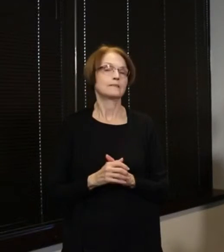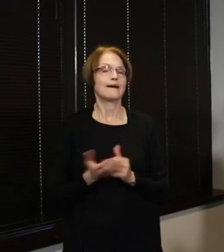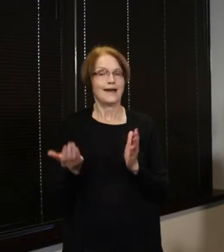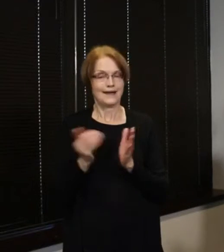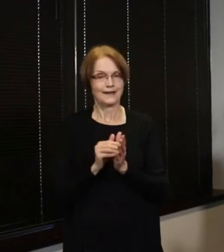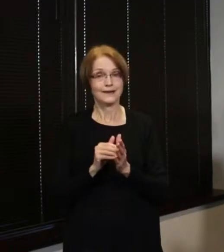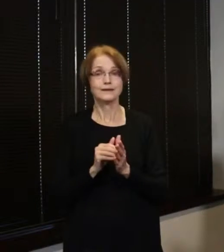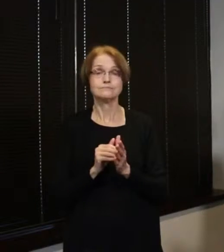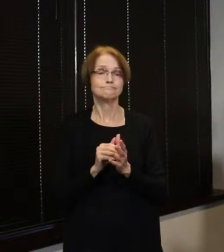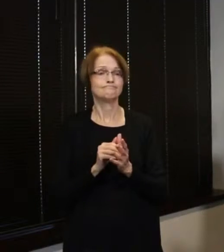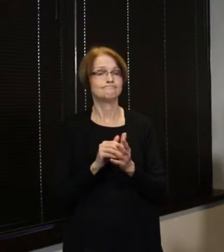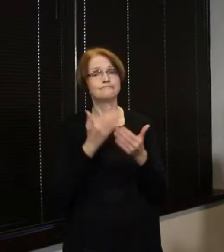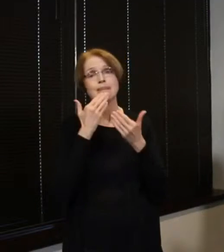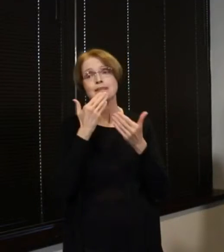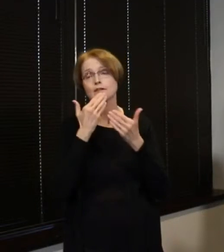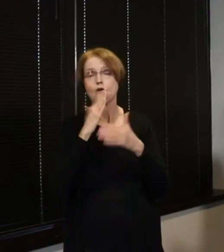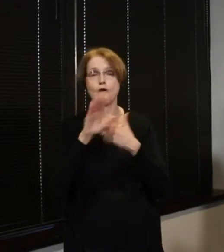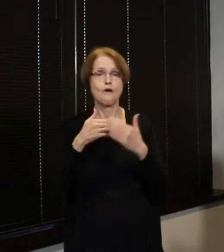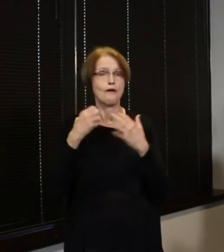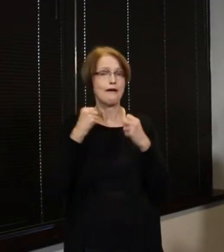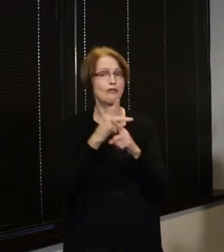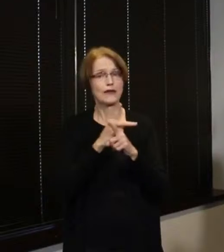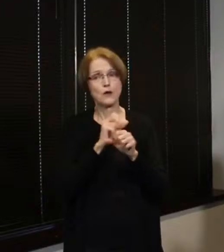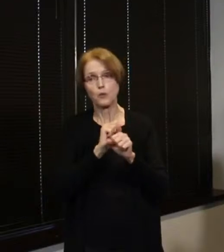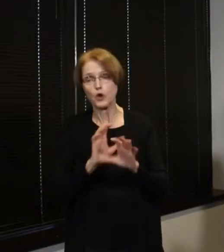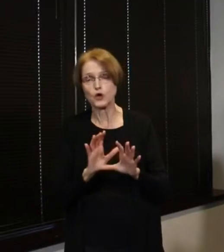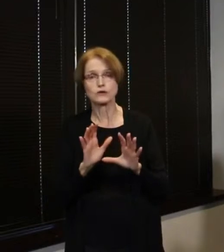again, a great credit to all of our healthcare workers and